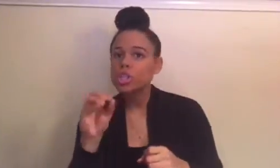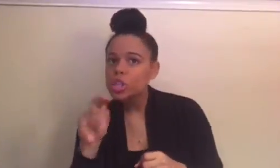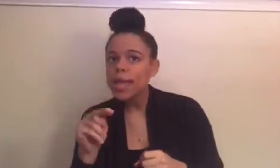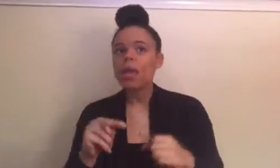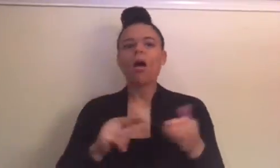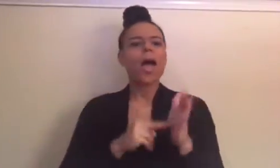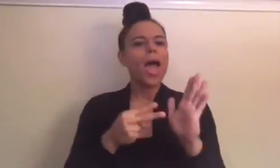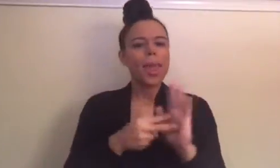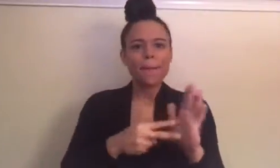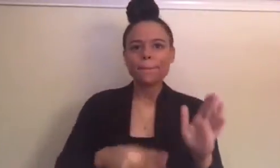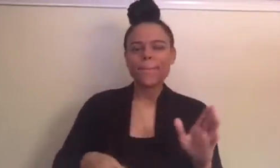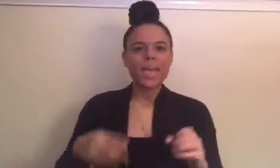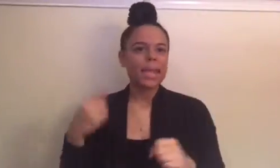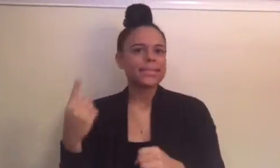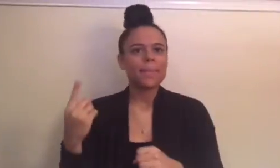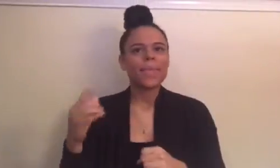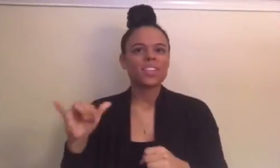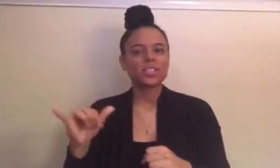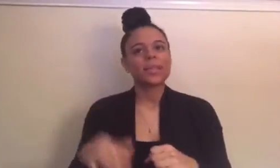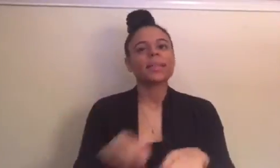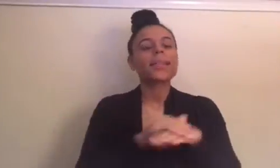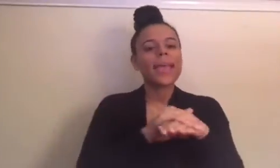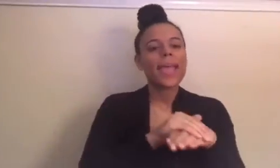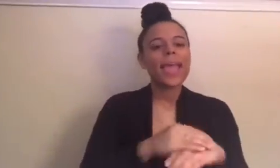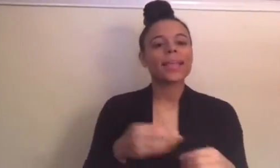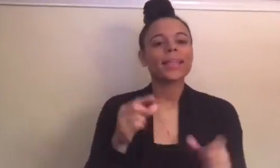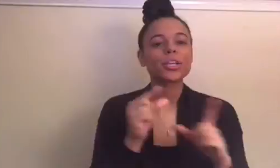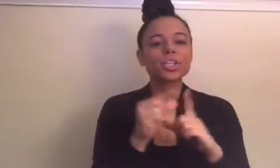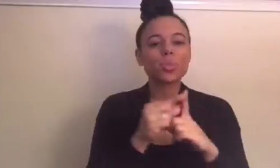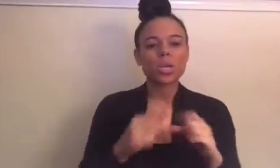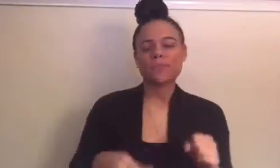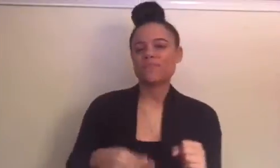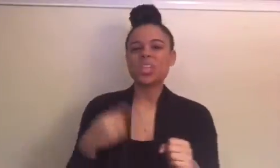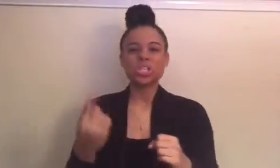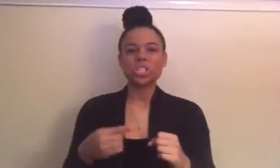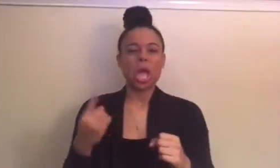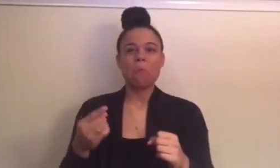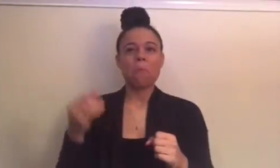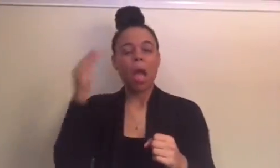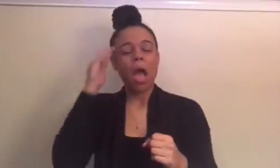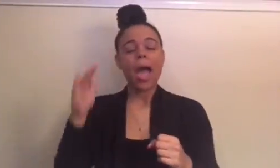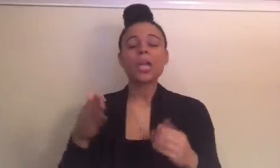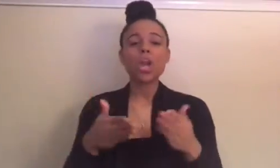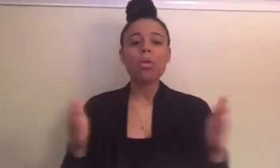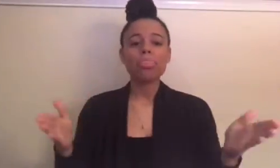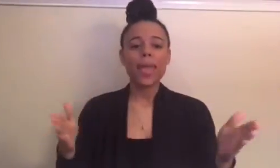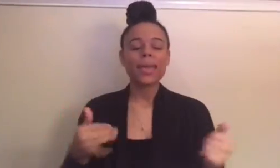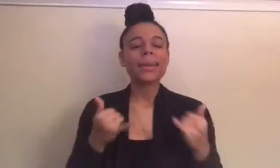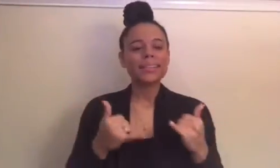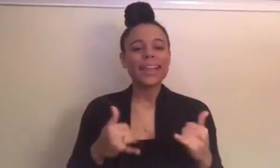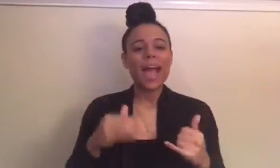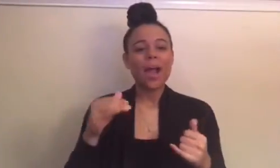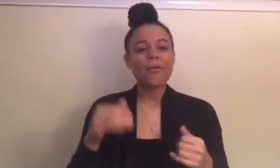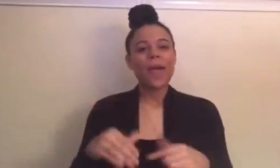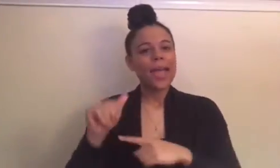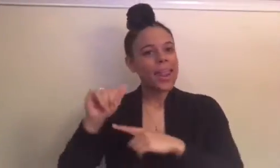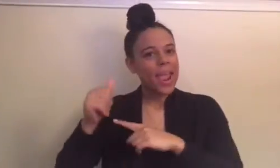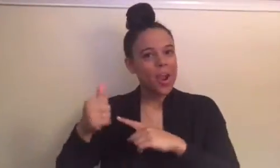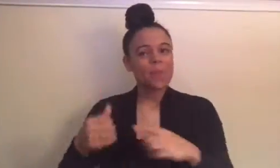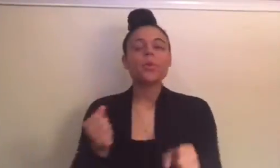the English word something, some undefined, unknown thing. Now in Arabic, we can make this definite by adding the